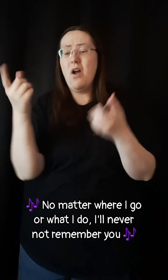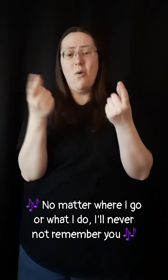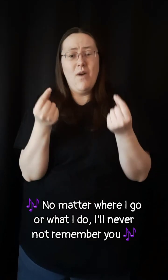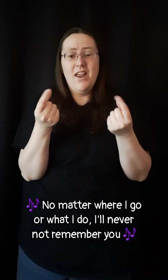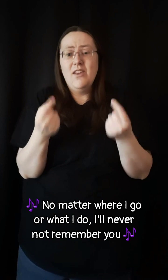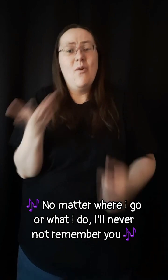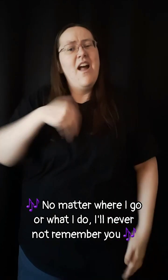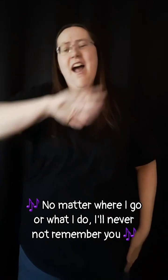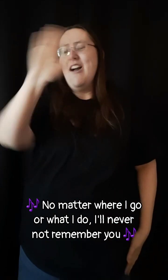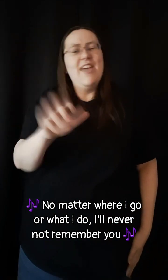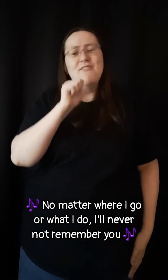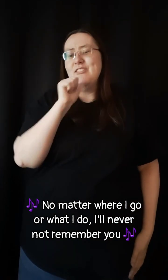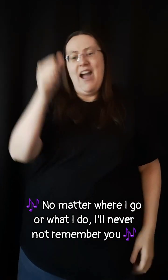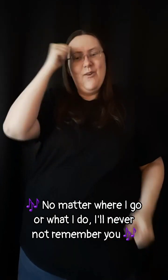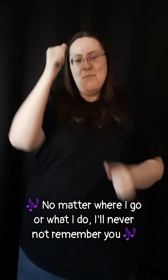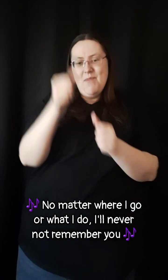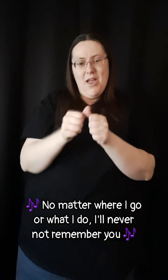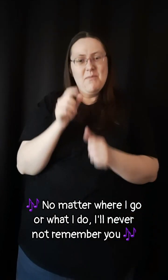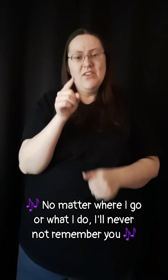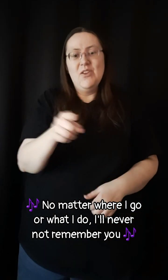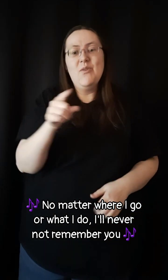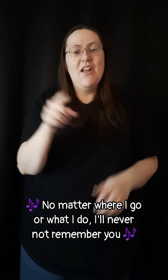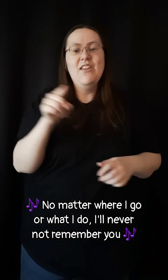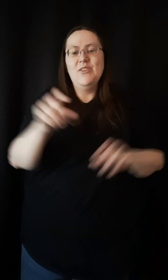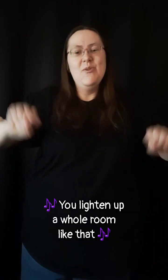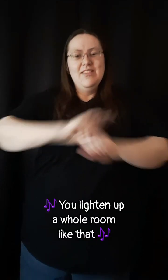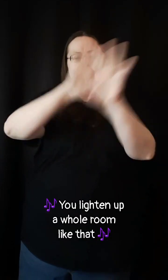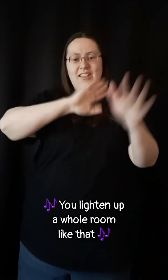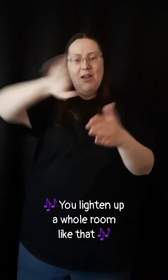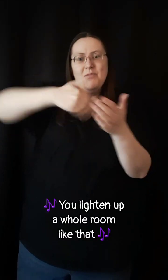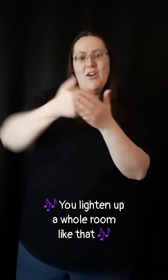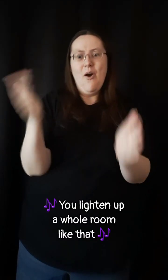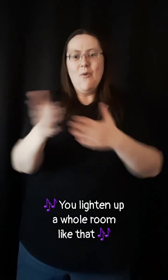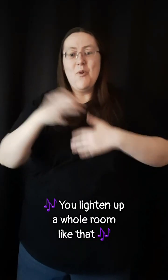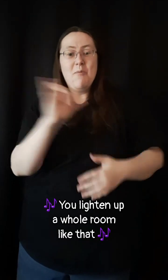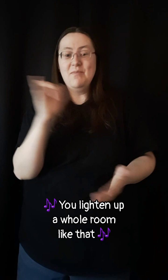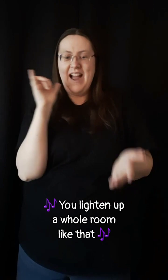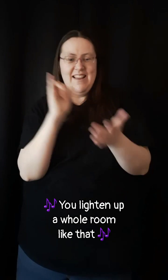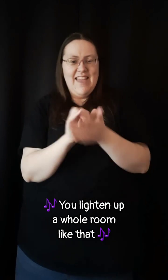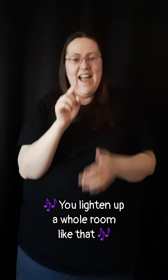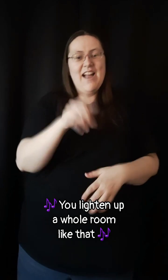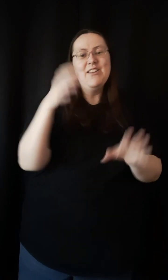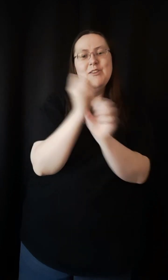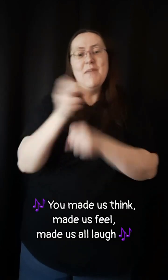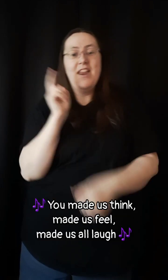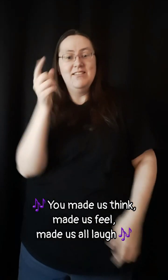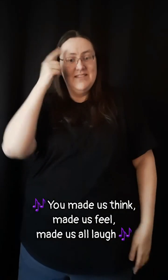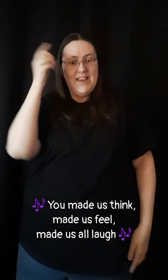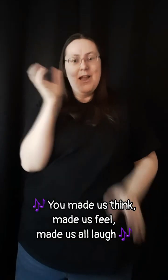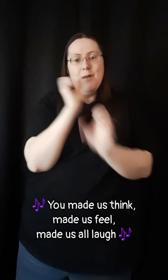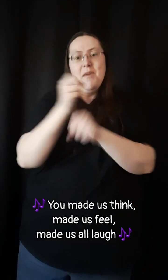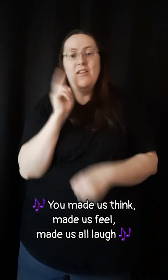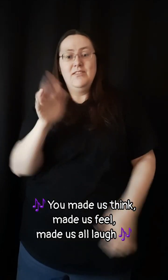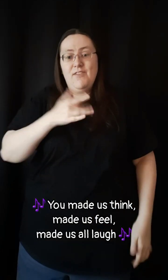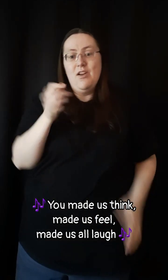go or what I do, I'll never not remember you You lightin' up a whole room like that You made us